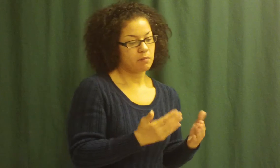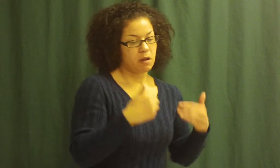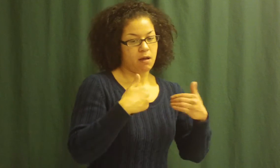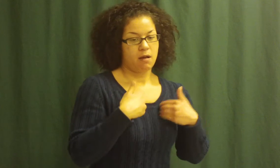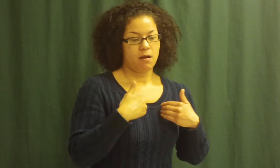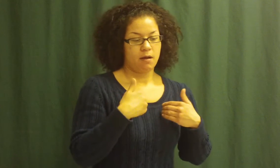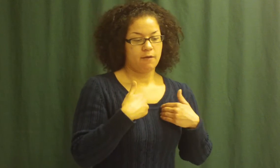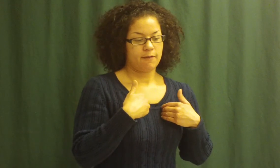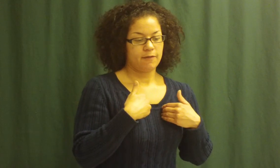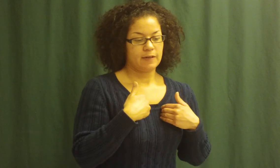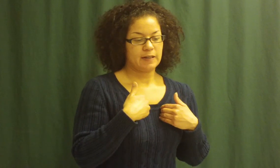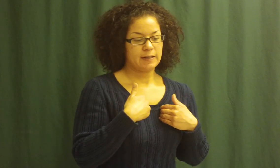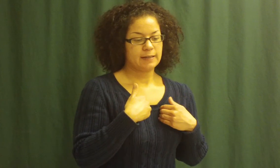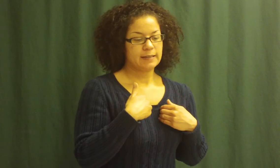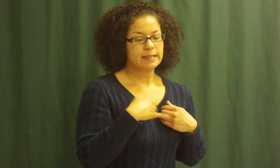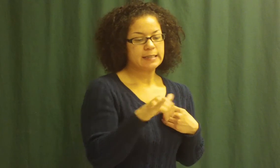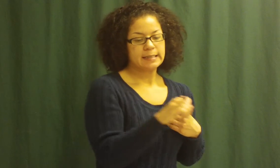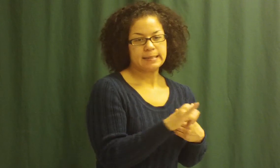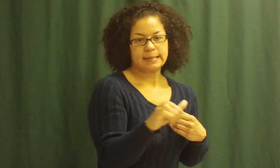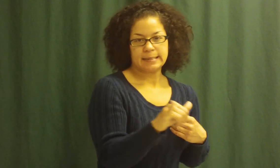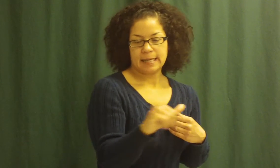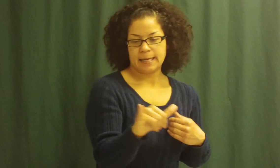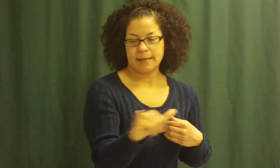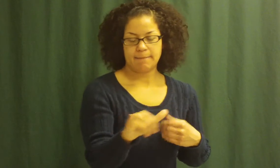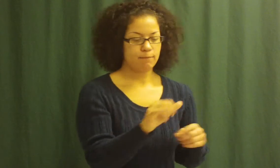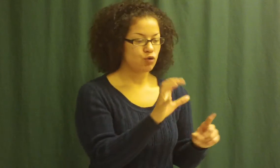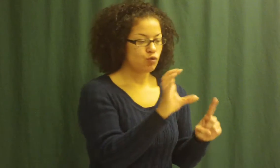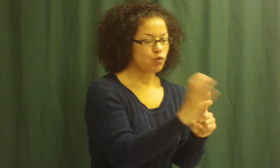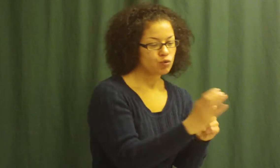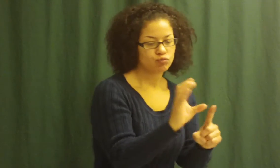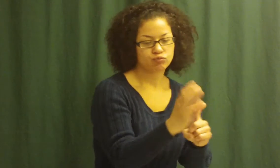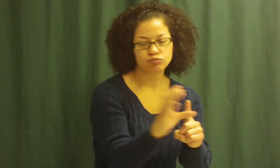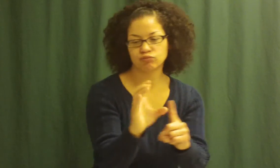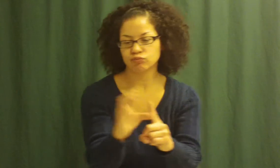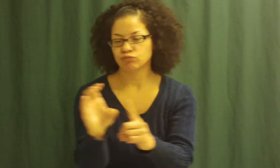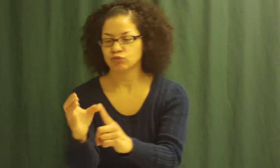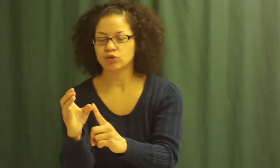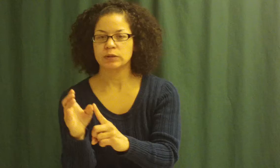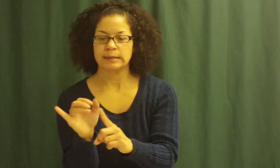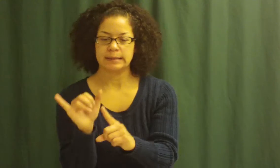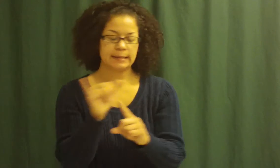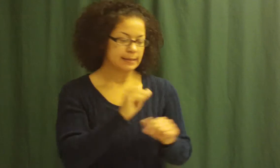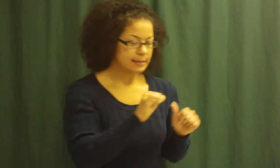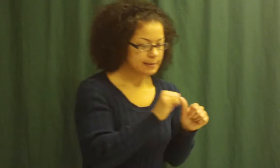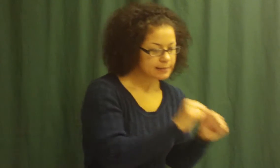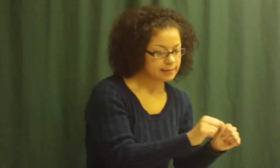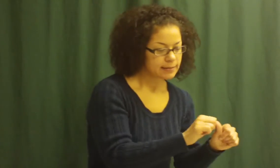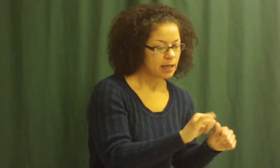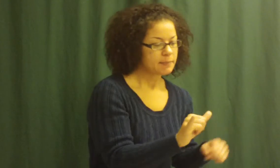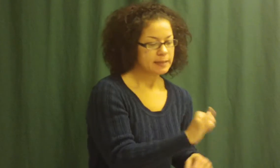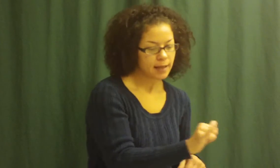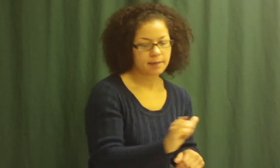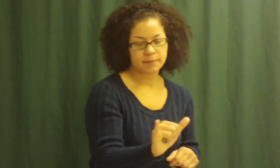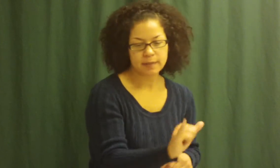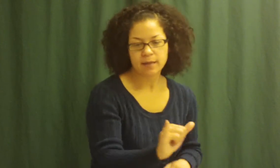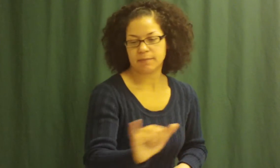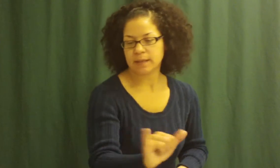Among universal human nature that should theoretically produce identical cultures everywhere. Among other things,